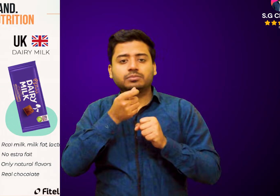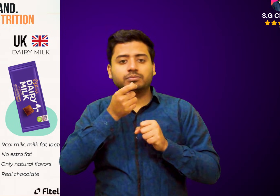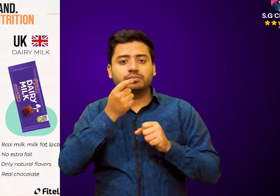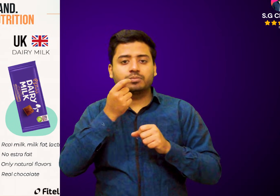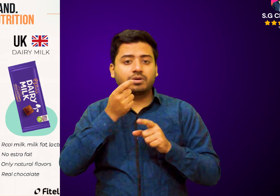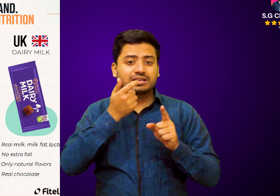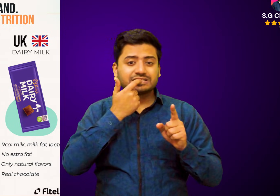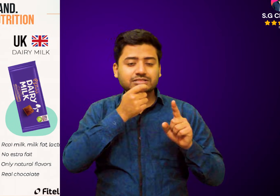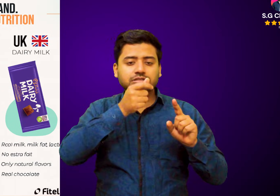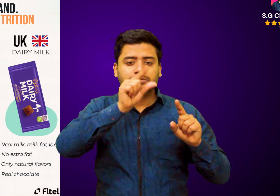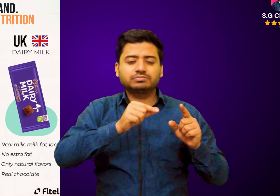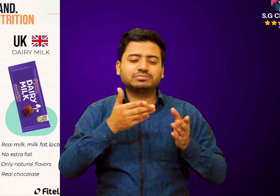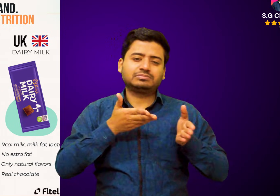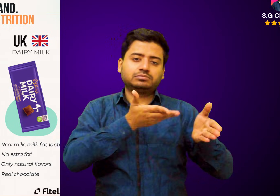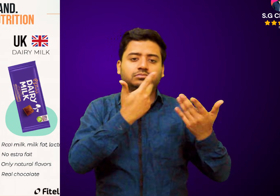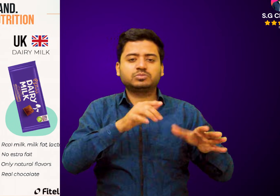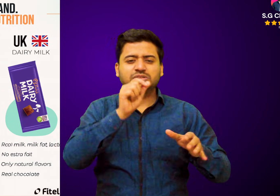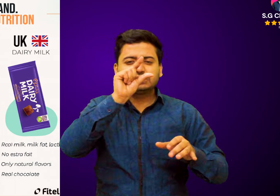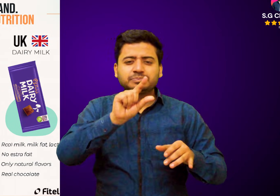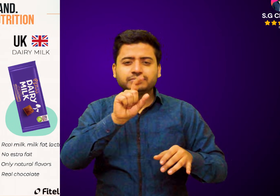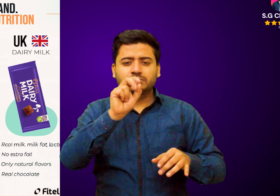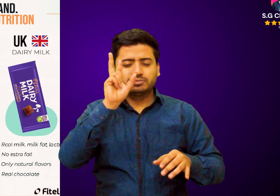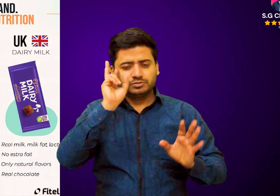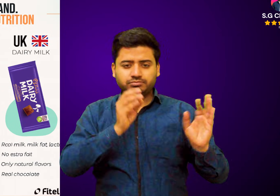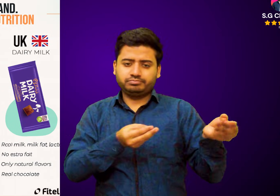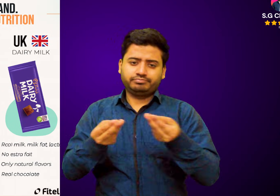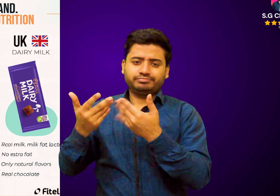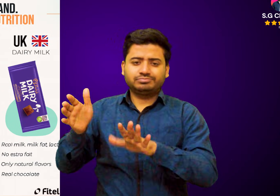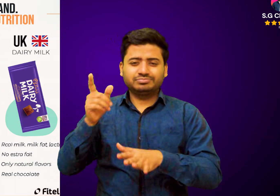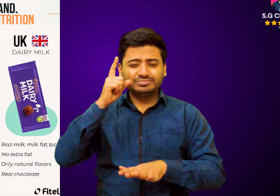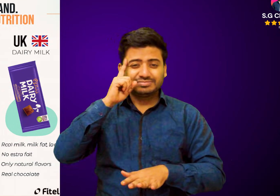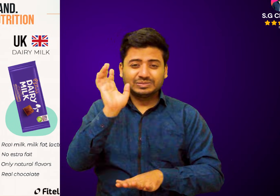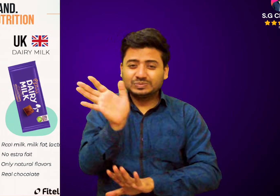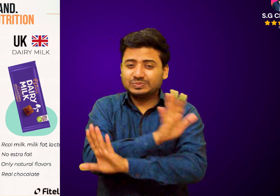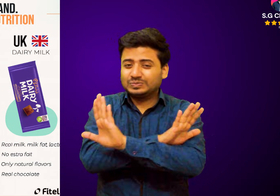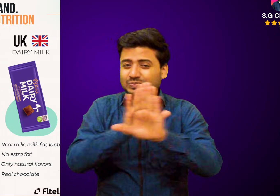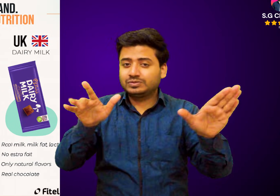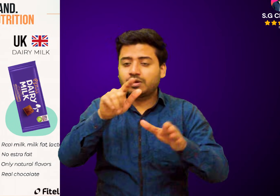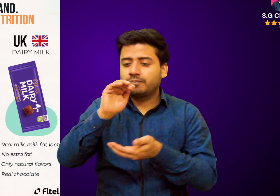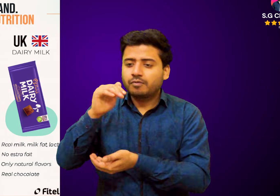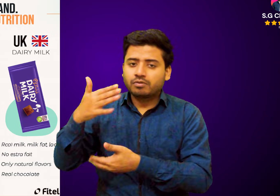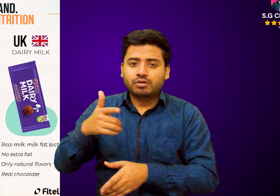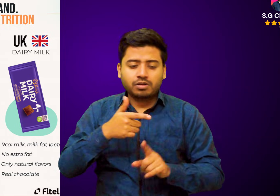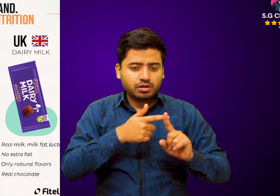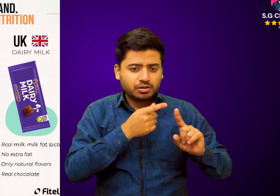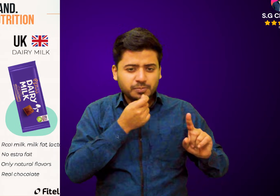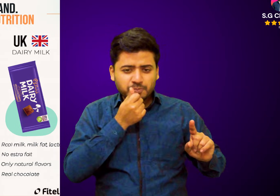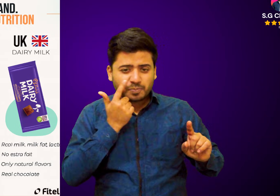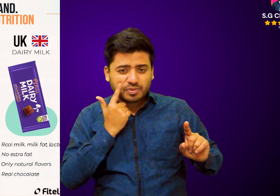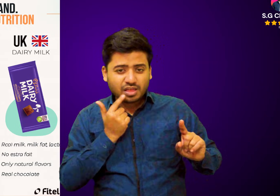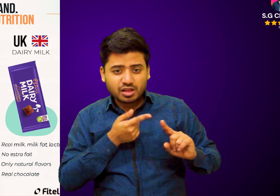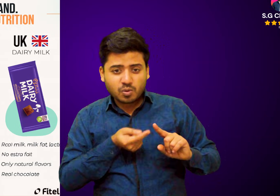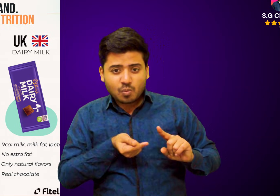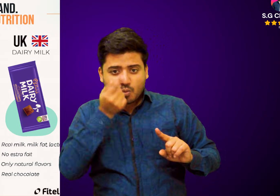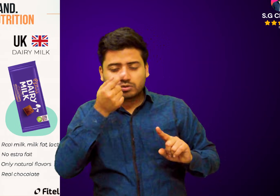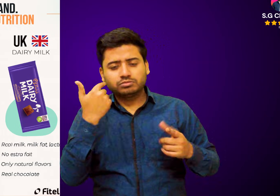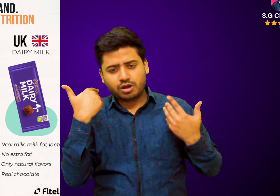cocoa bean that gives chocolate its melting property. Cocoa solids or powder provides the actual chocolate flavor.